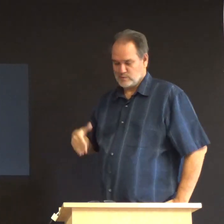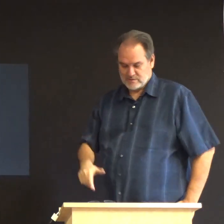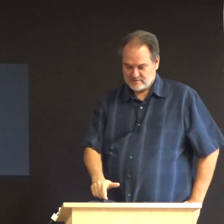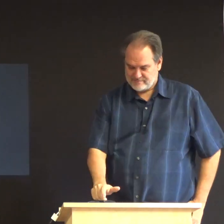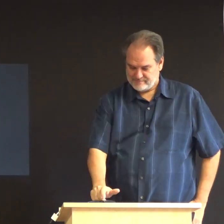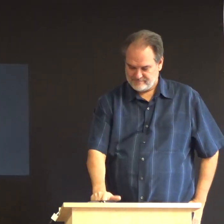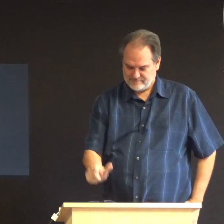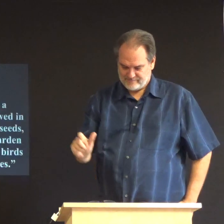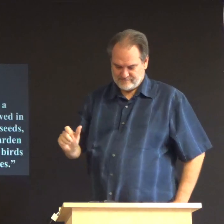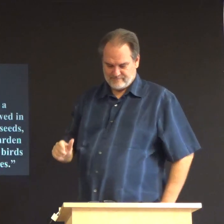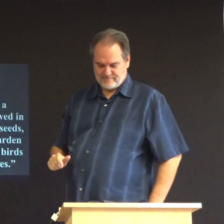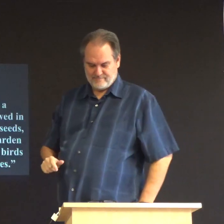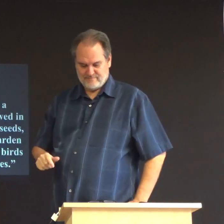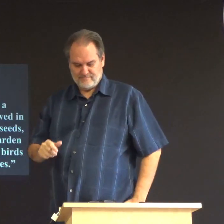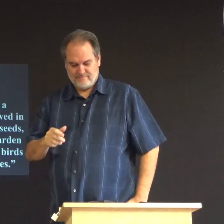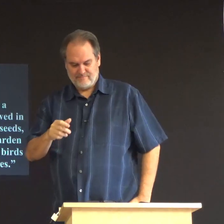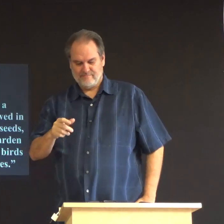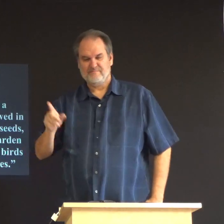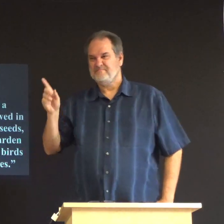Anyways, I'm thinking about that.